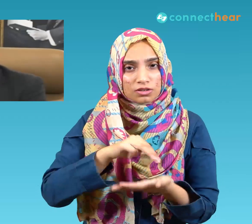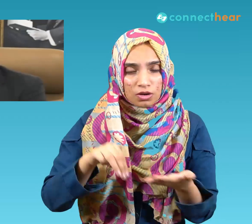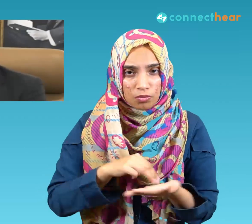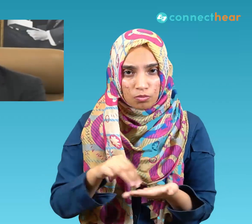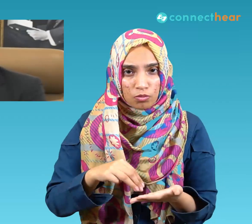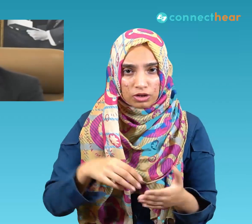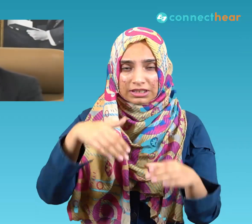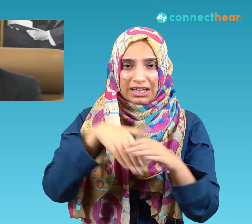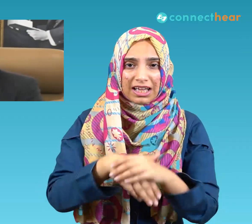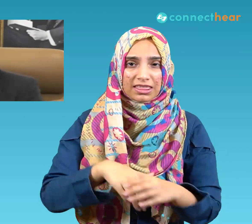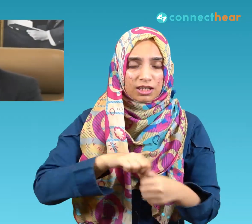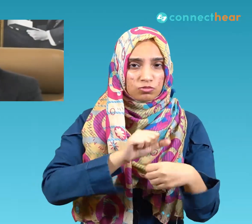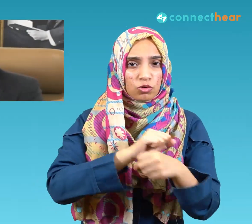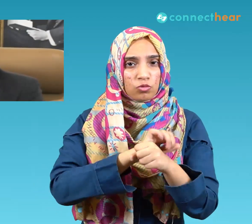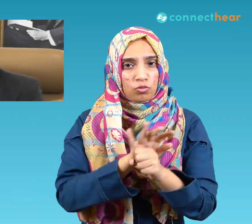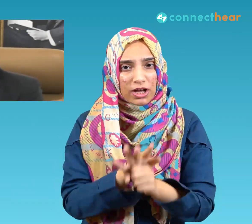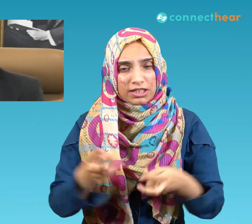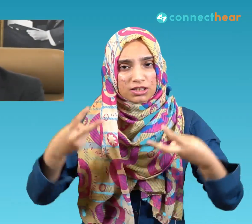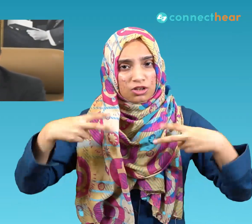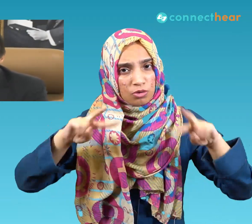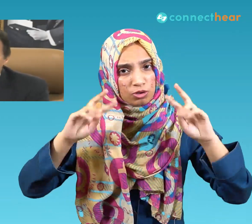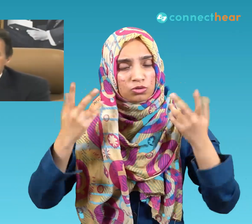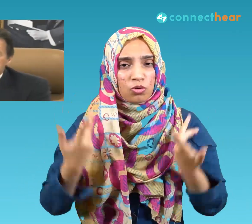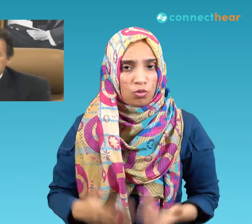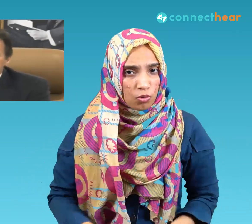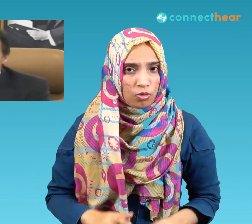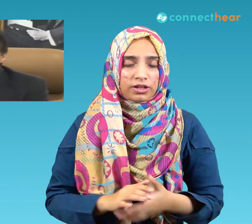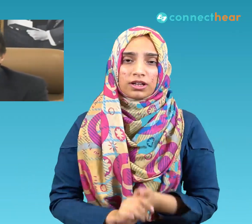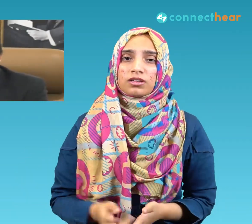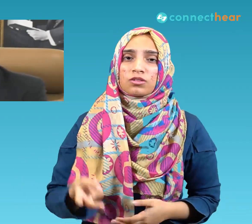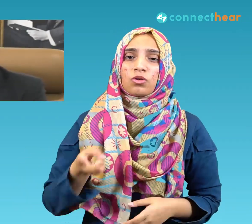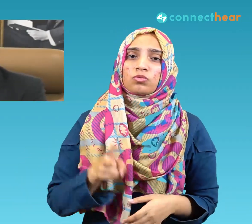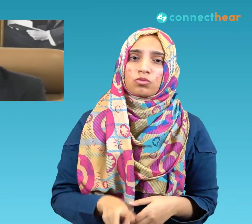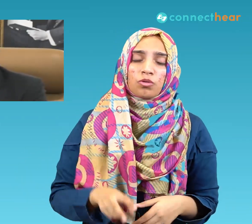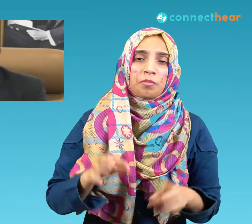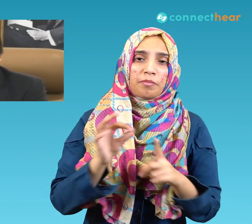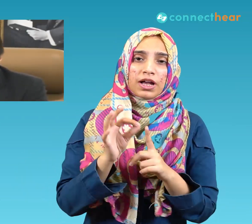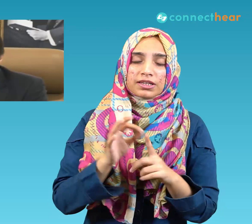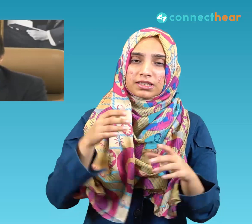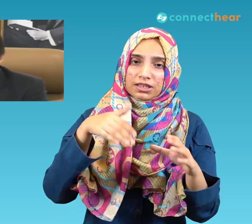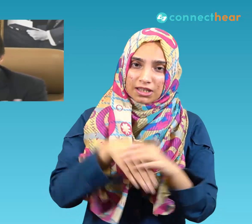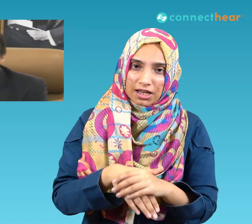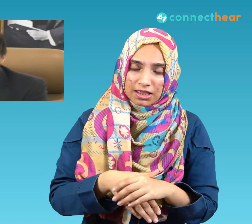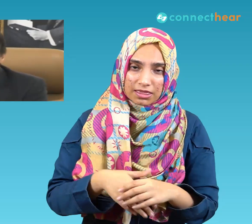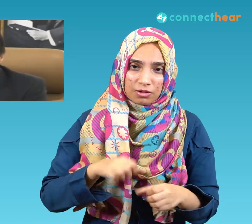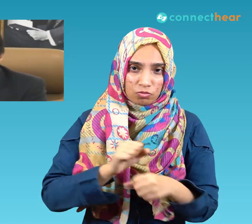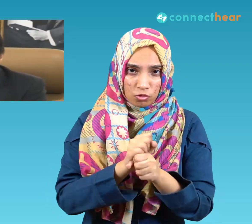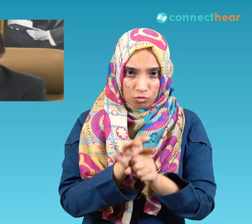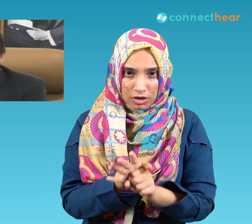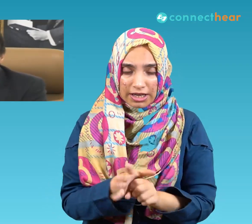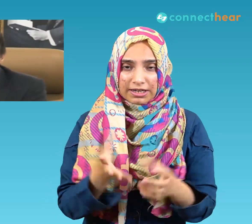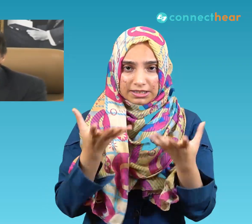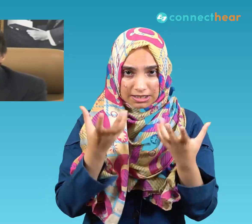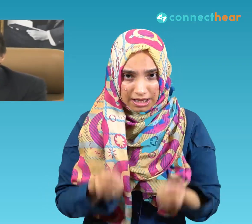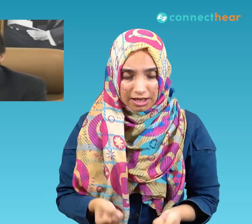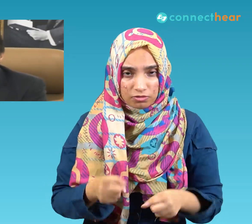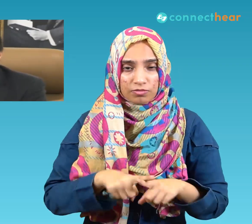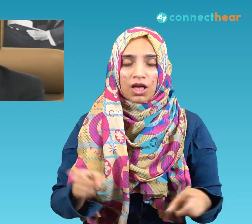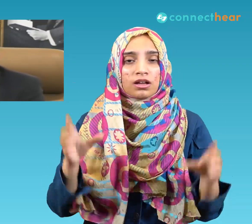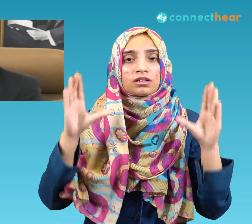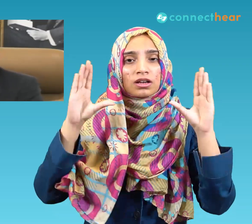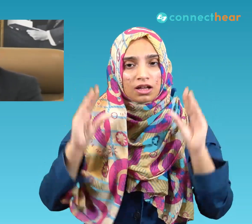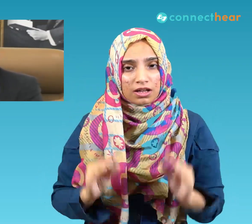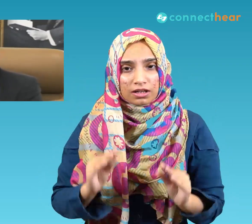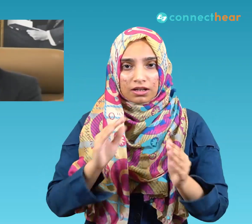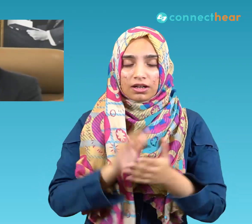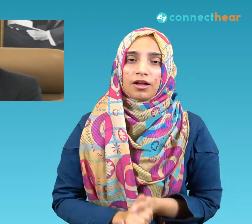COVID, Pakistan is that fortunate country where our stock exchange shows that people have, the business